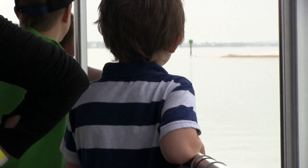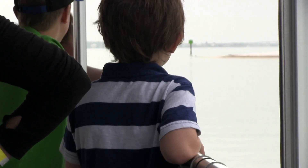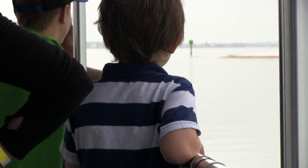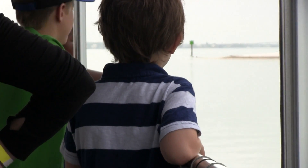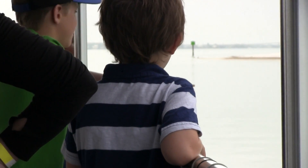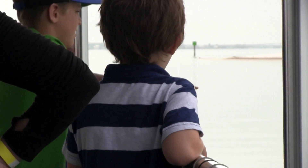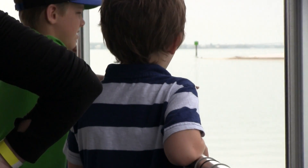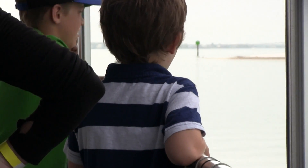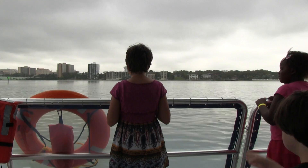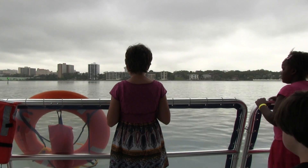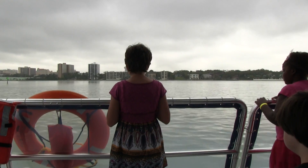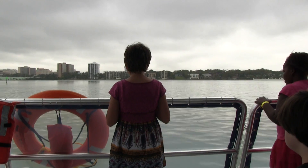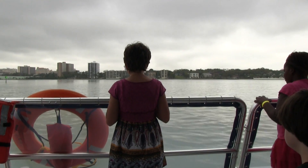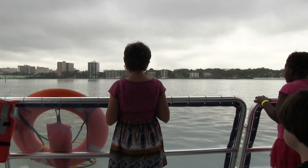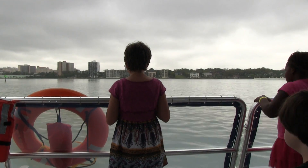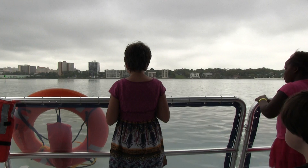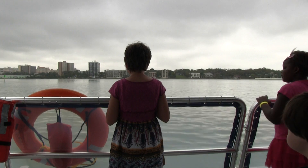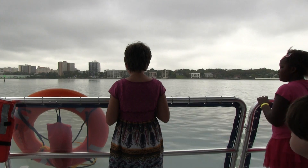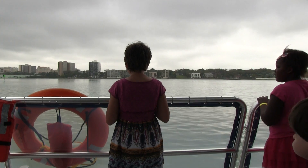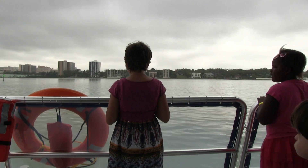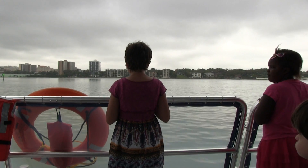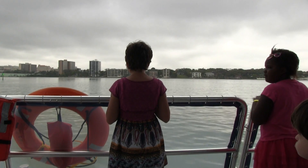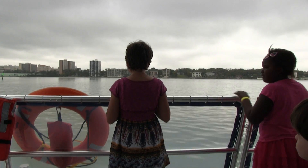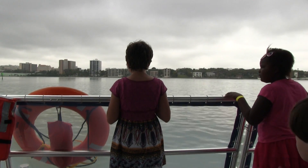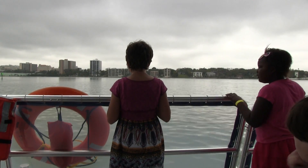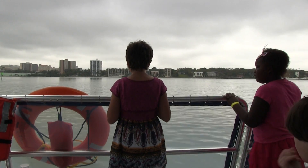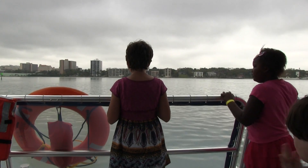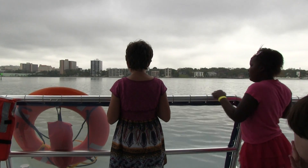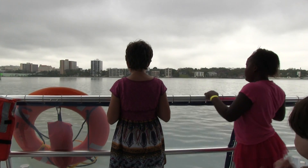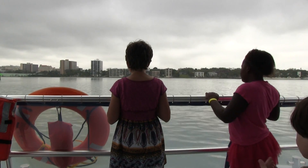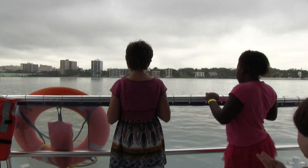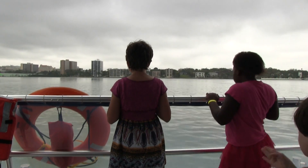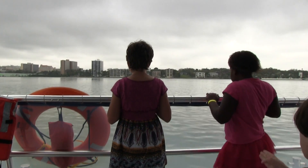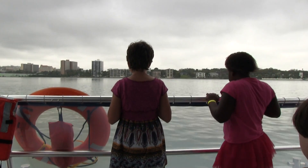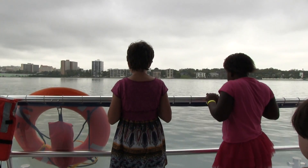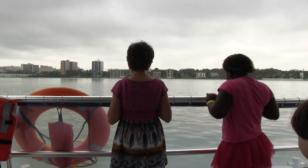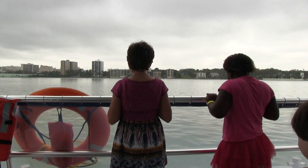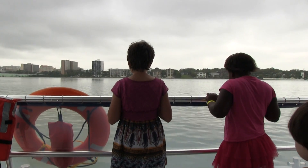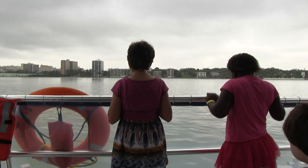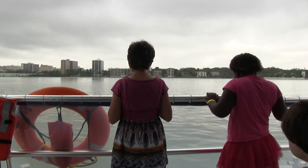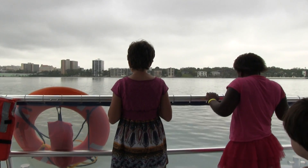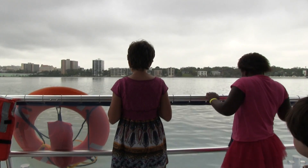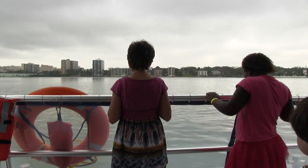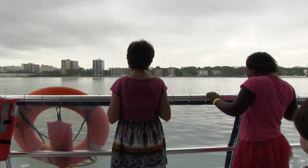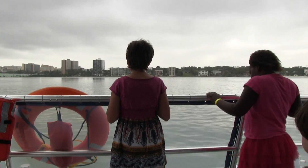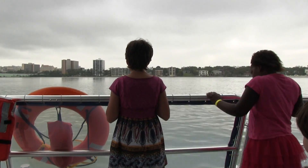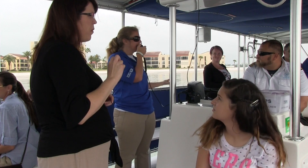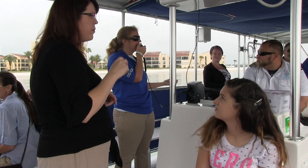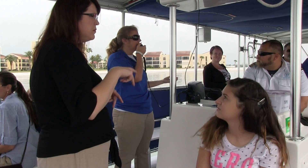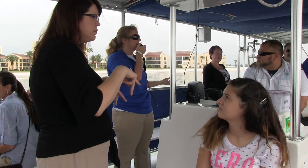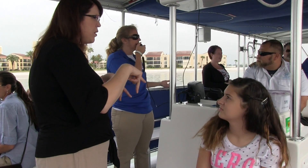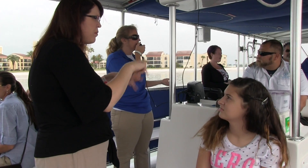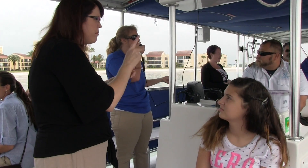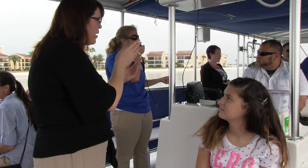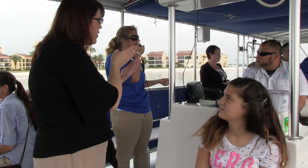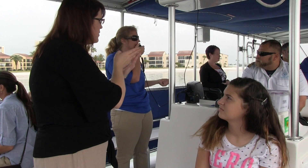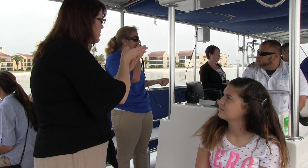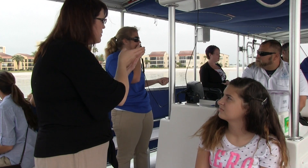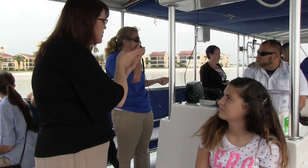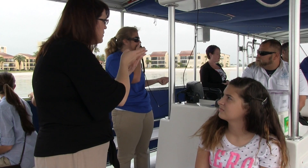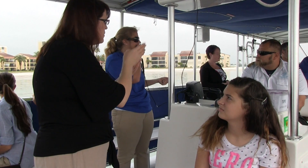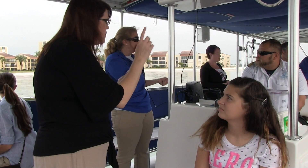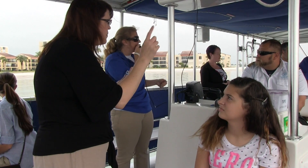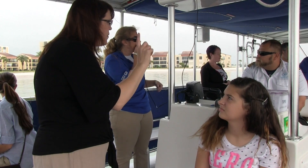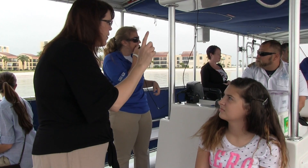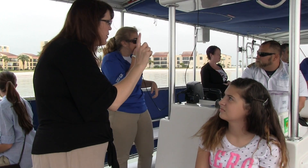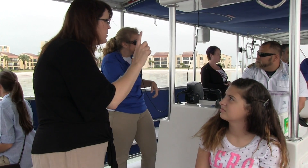there are pelicans. I think they look like little fox